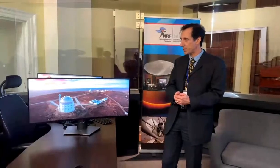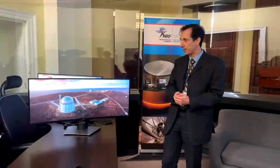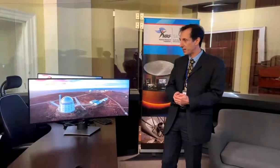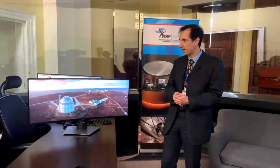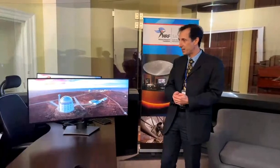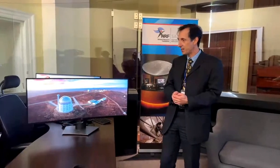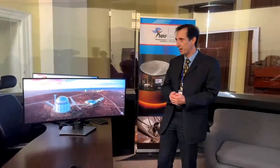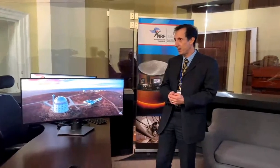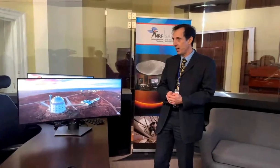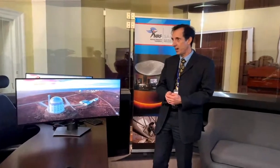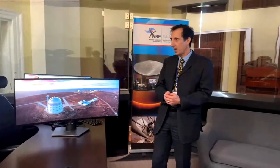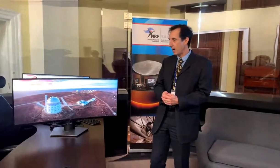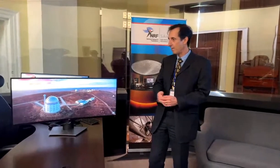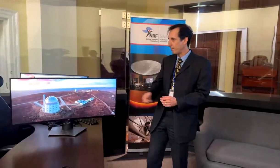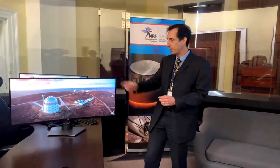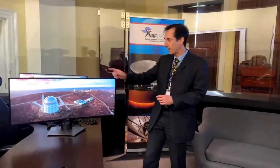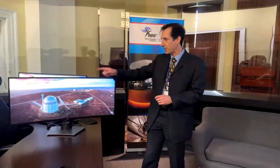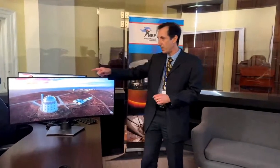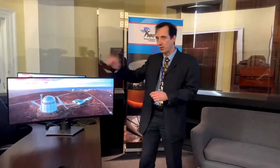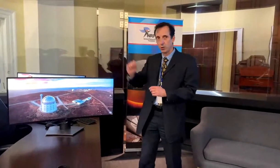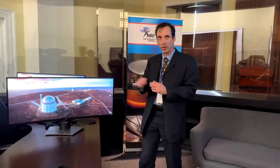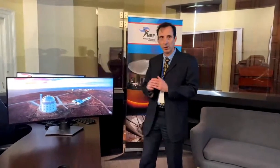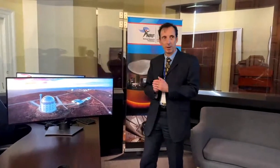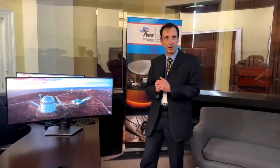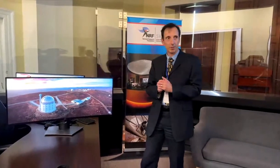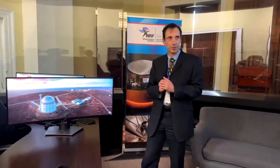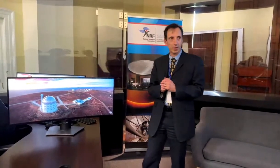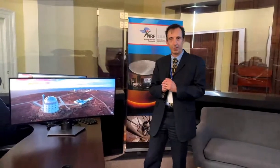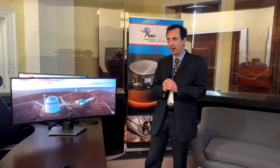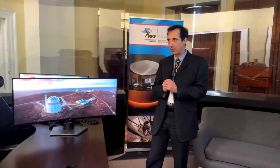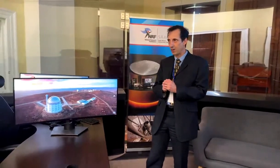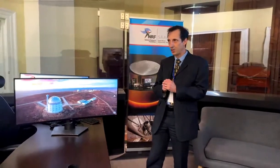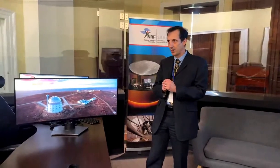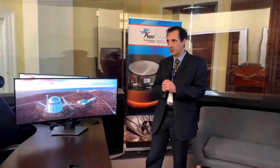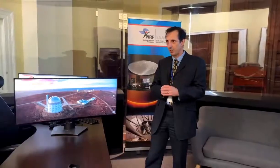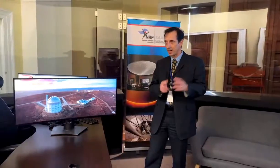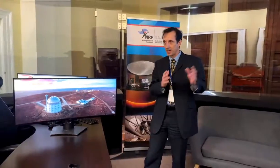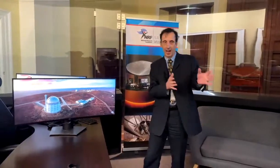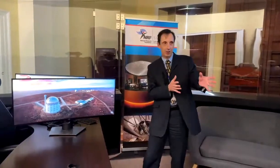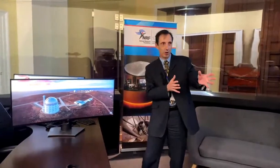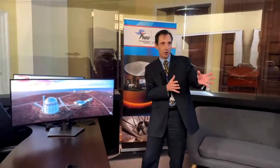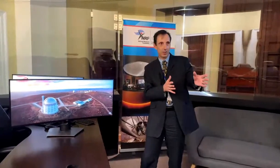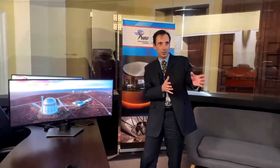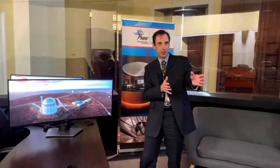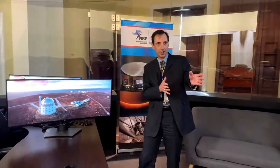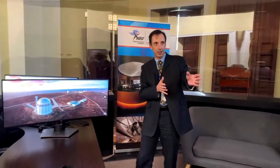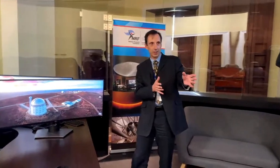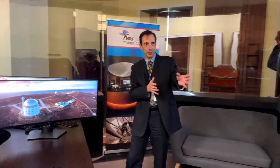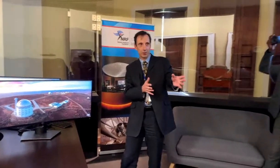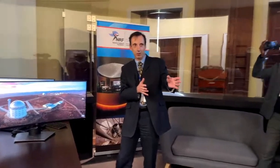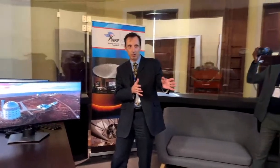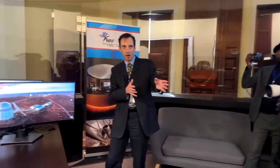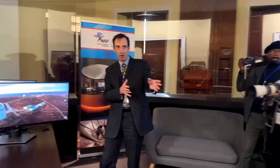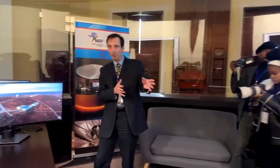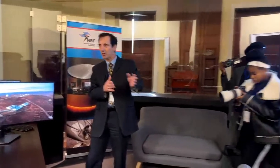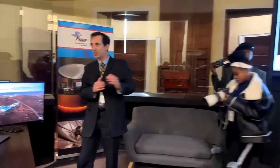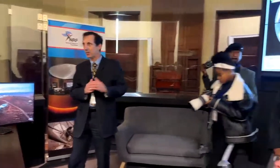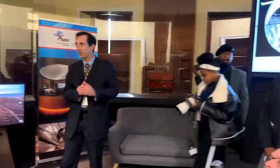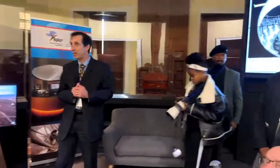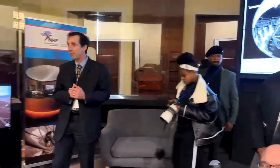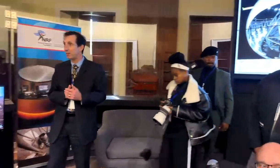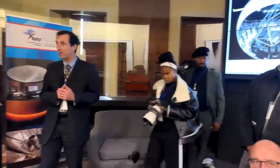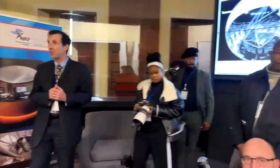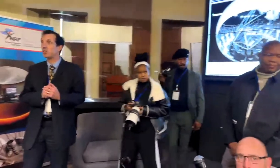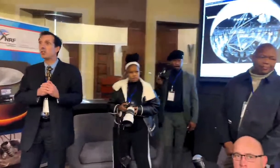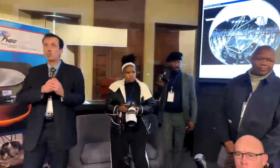other international facilities. But to continue talking about the Southern African Large Telescope, I'd like to hand over to Dr. Romero. She's